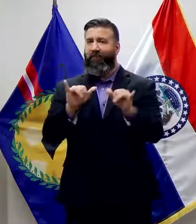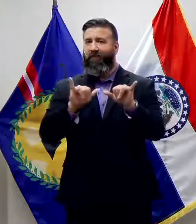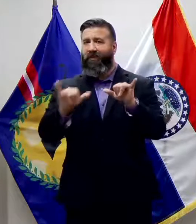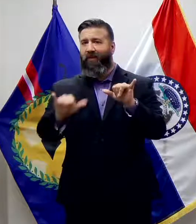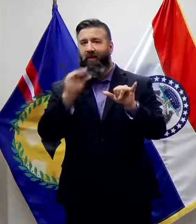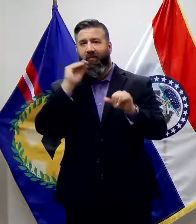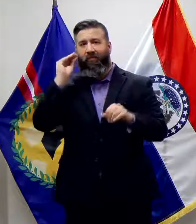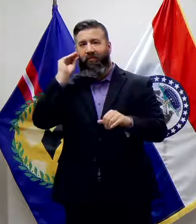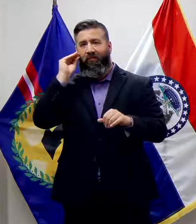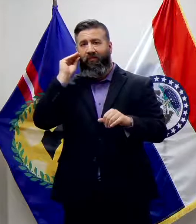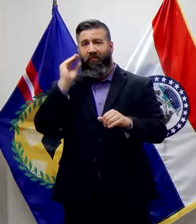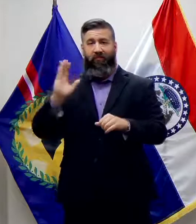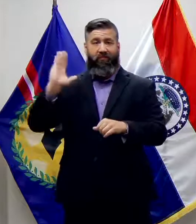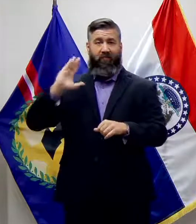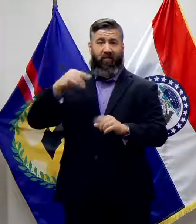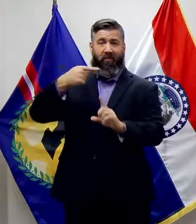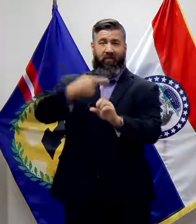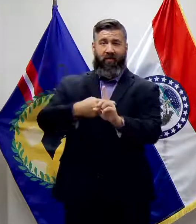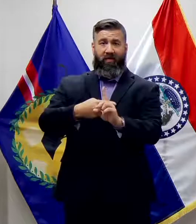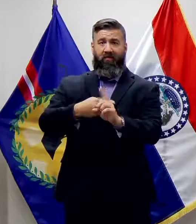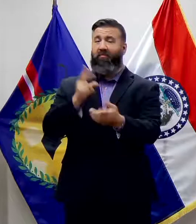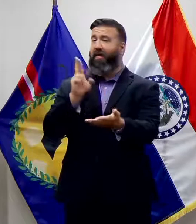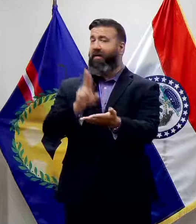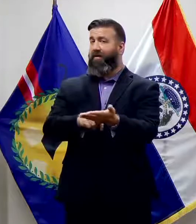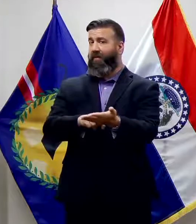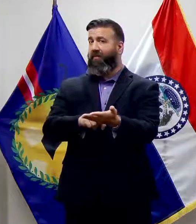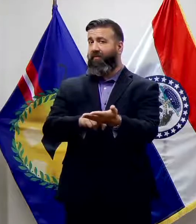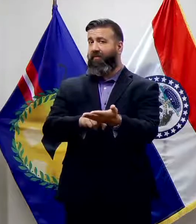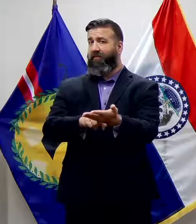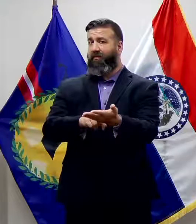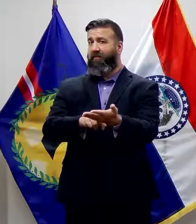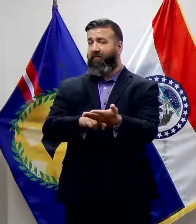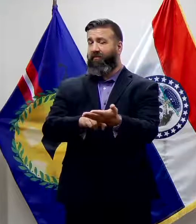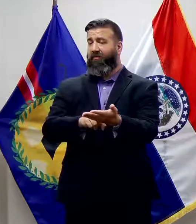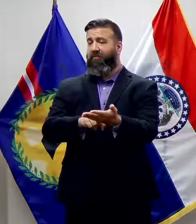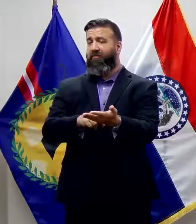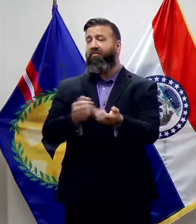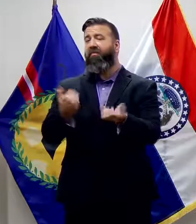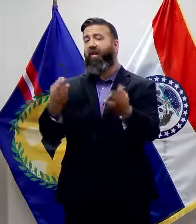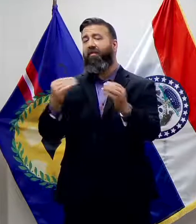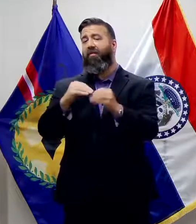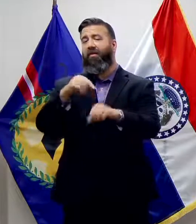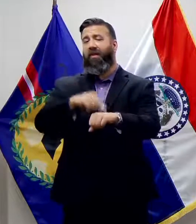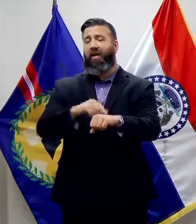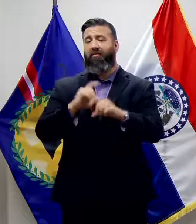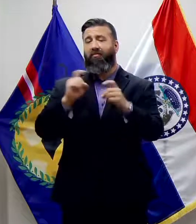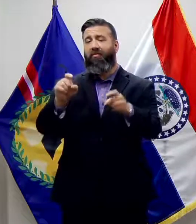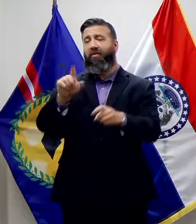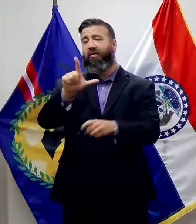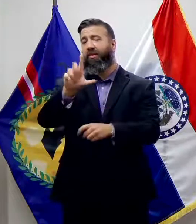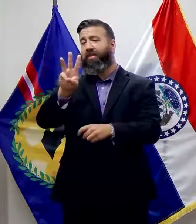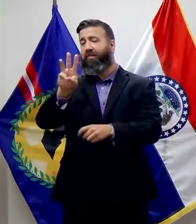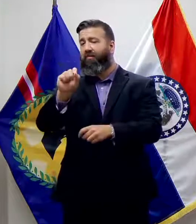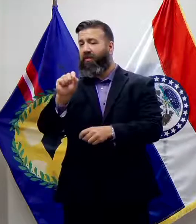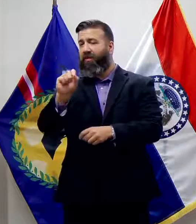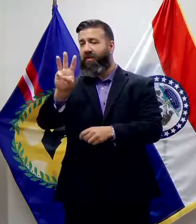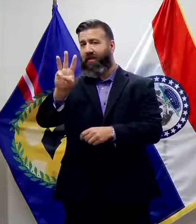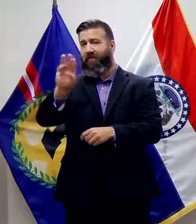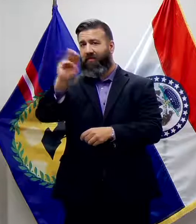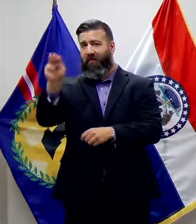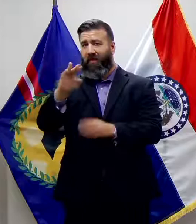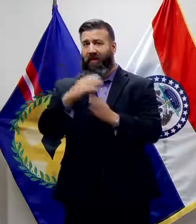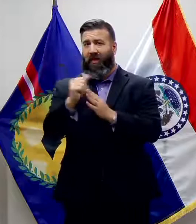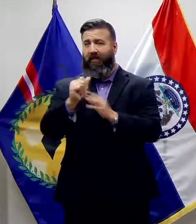I signed an eviction moratorium providing more time to get $26.6 million in federal rental assistance funds